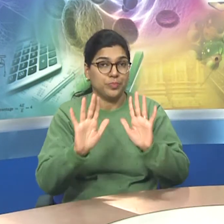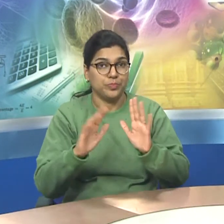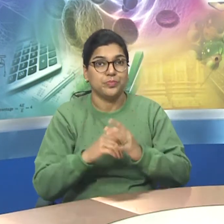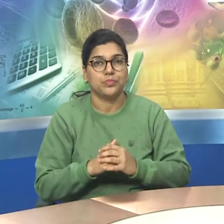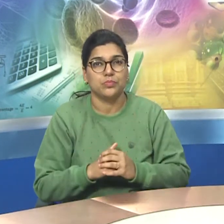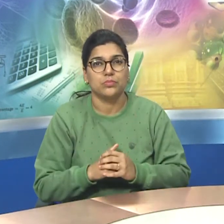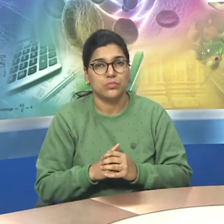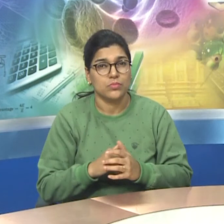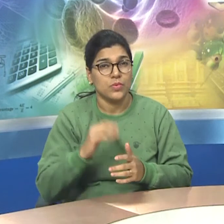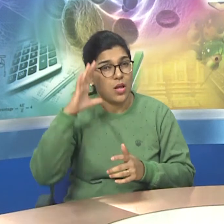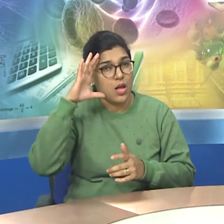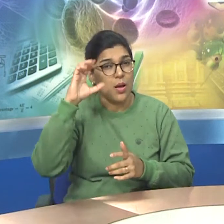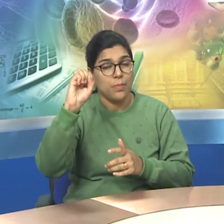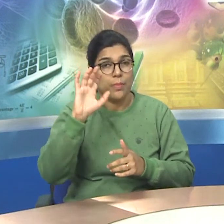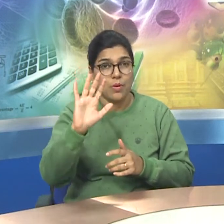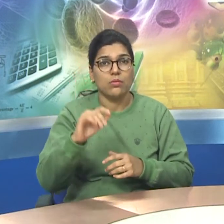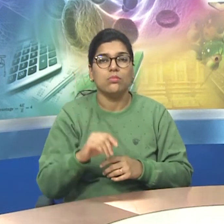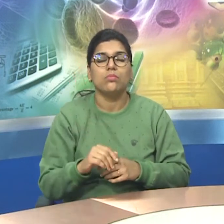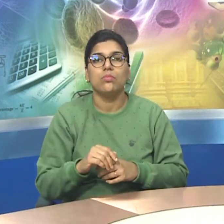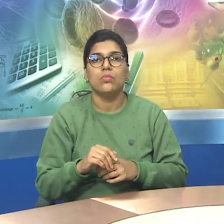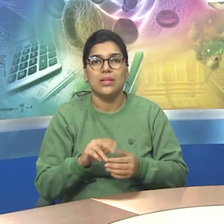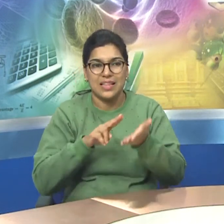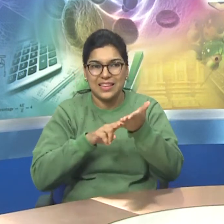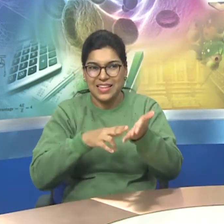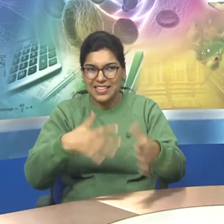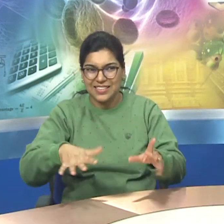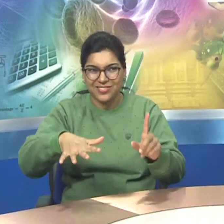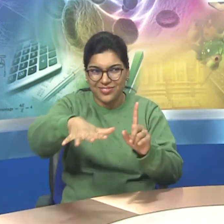So these are some points from the poem.